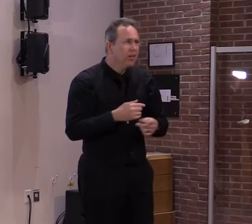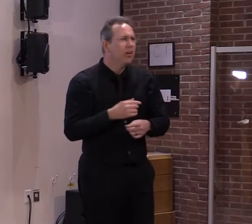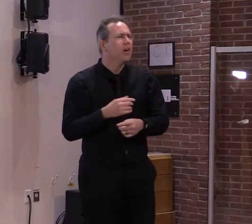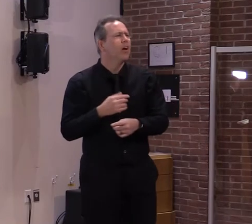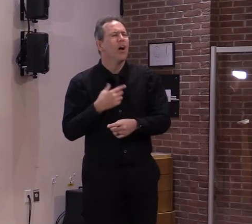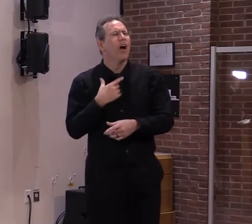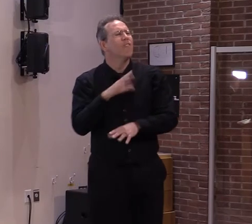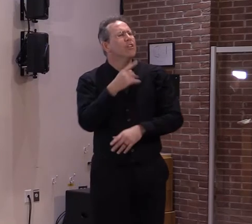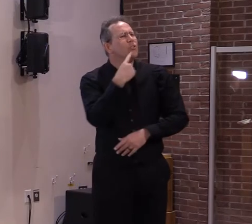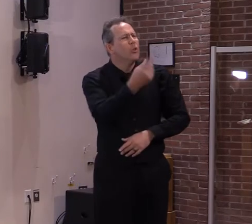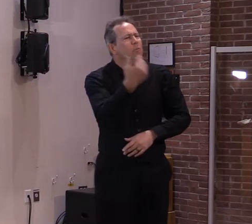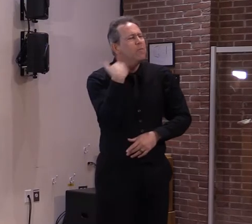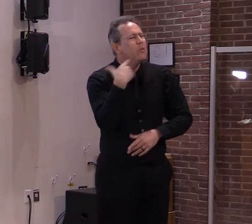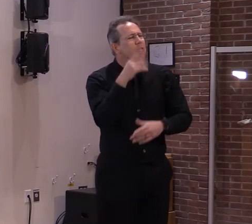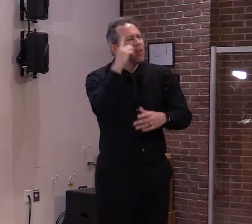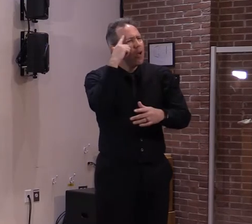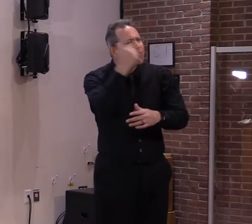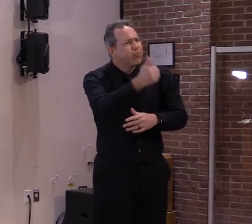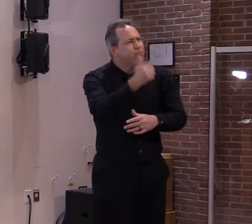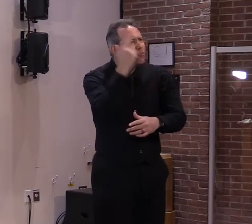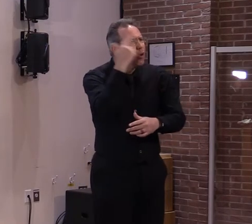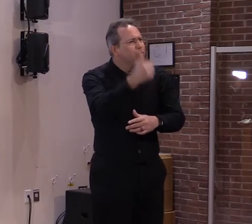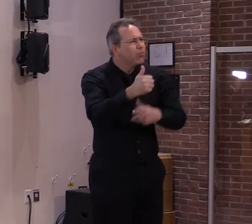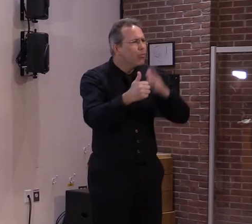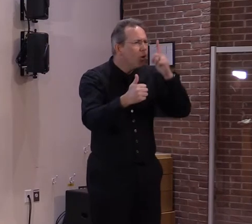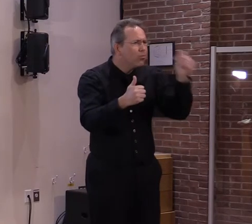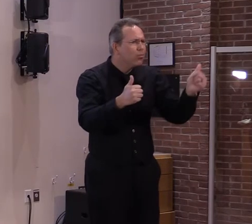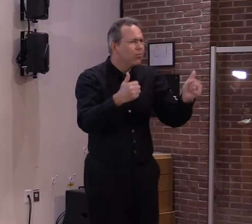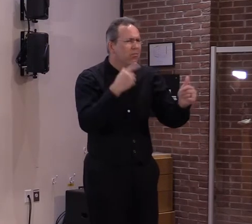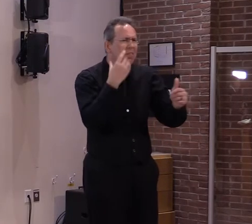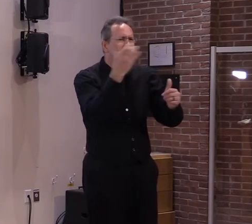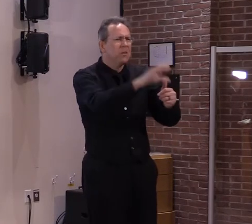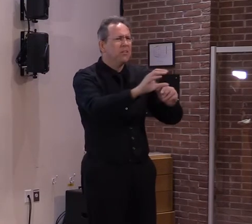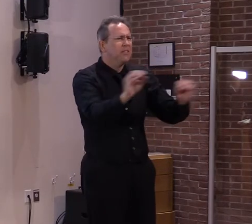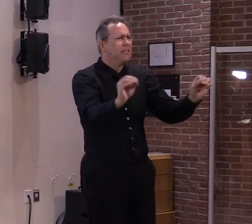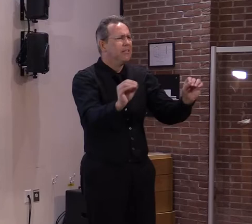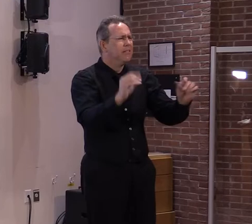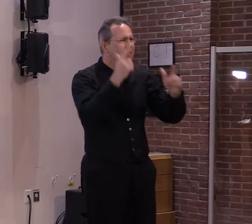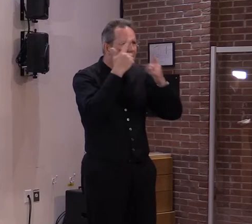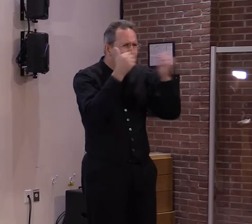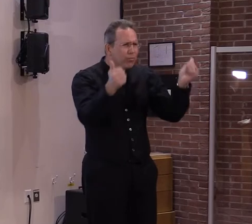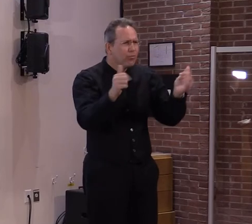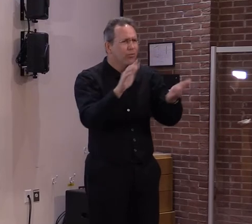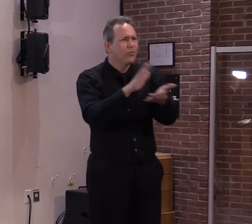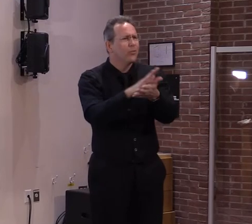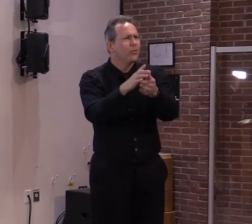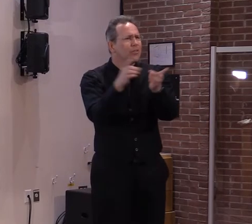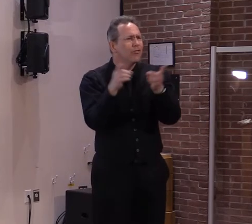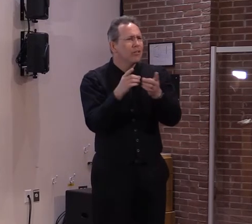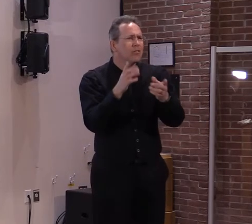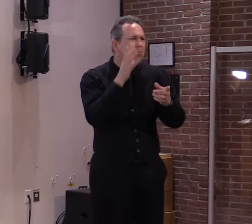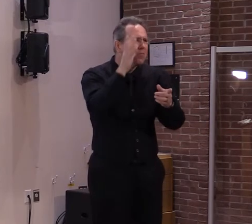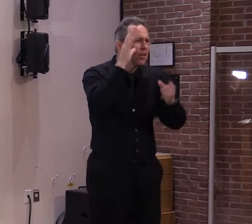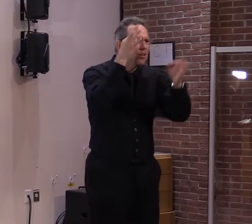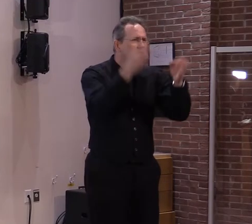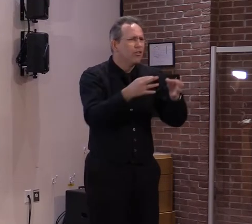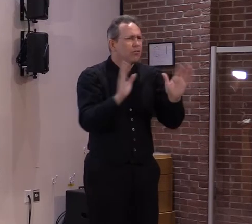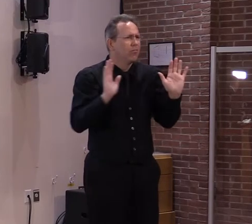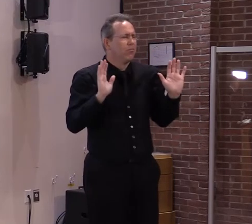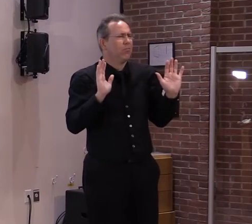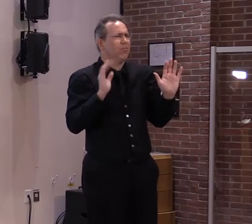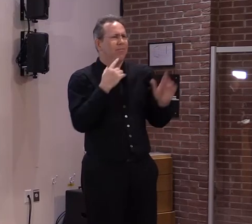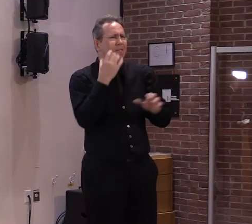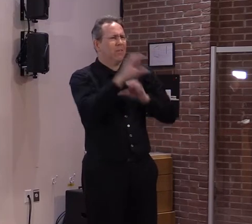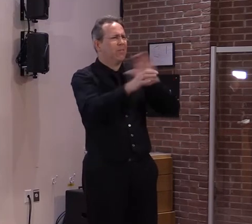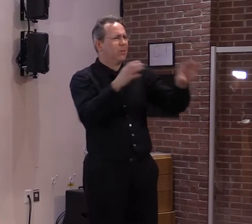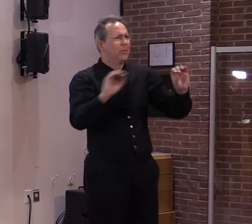the way we have our system set up here in Vermont, and we will adhere to that. I think it, again, is unfortunate. We'll